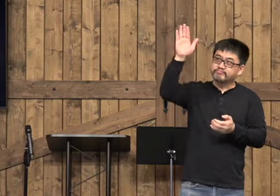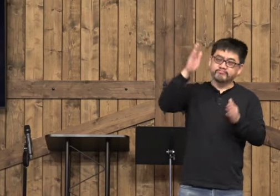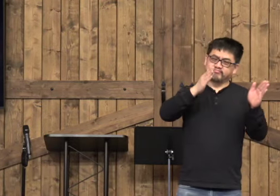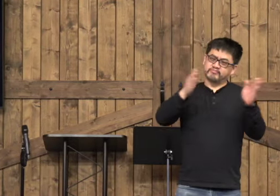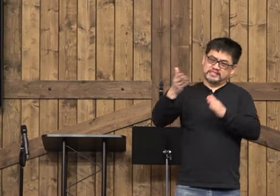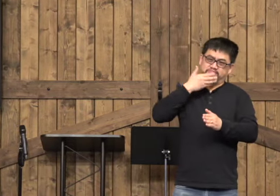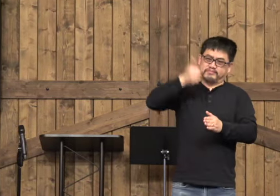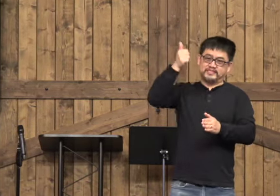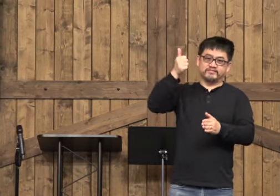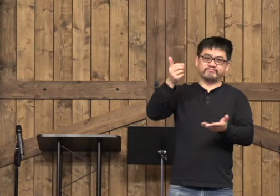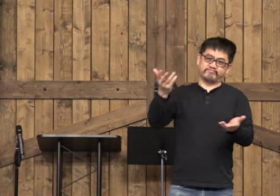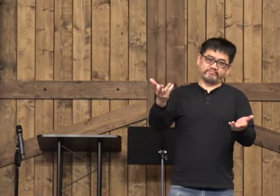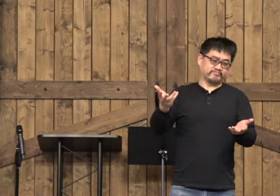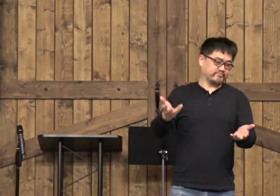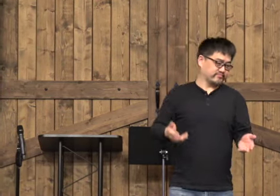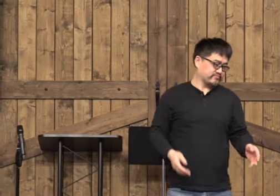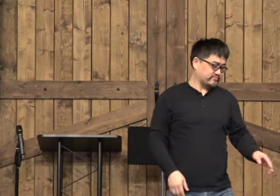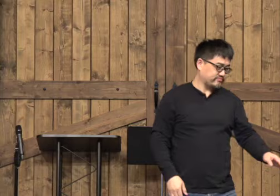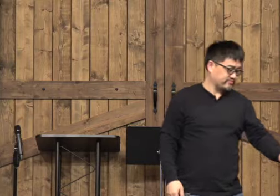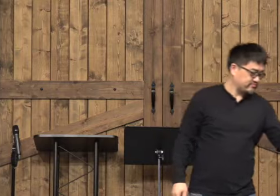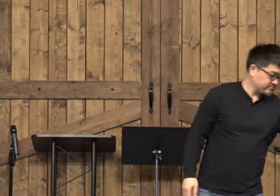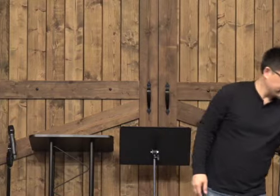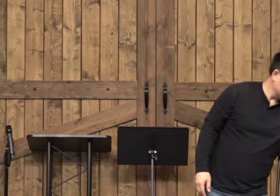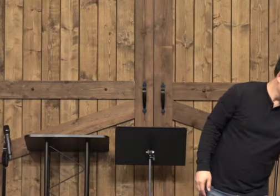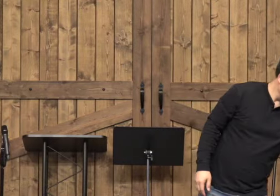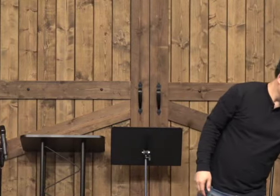loves us. And his plan is always best for us.